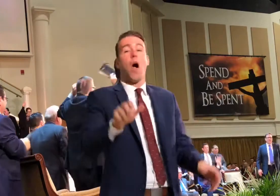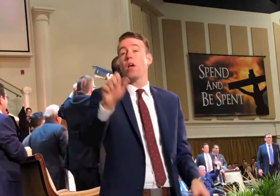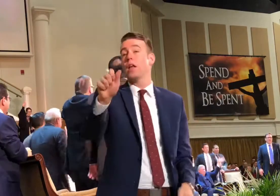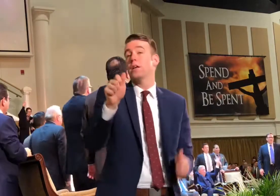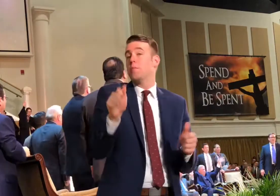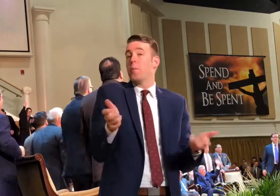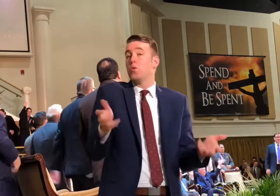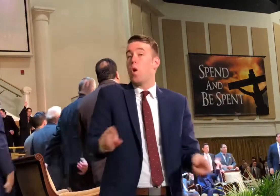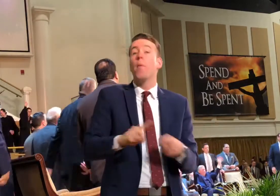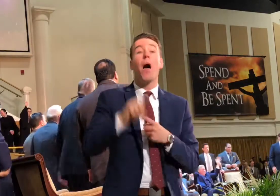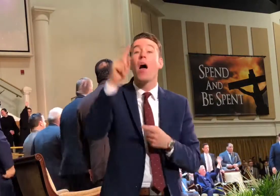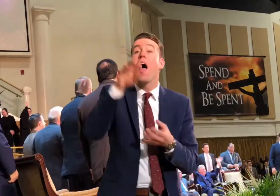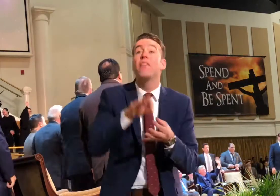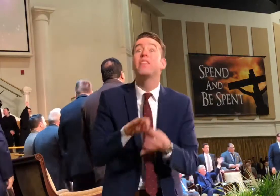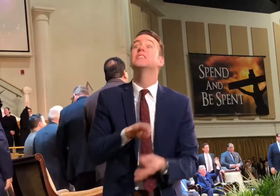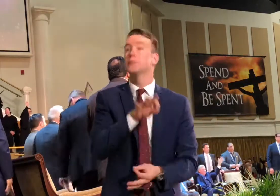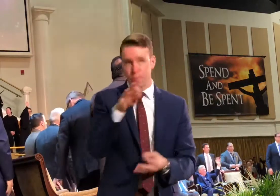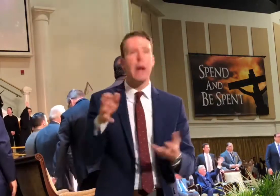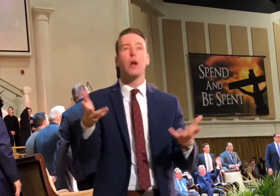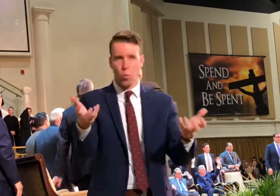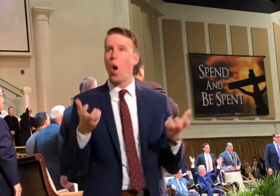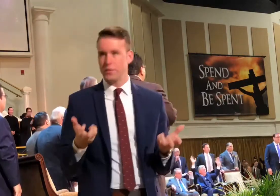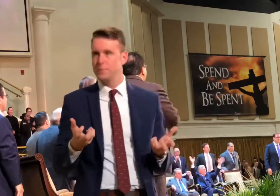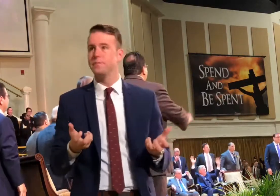the Spirit does.